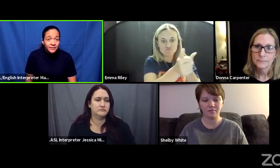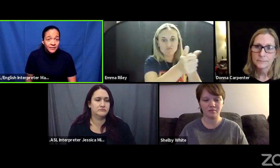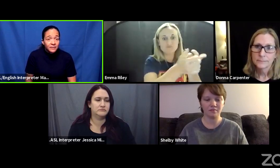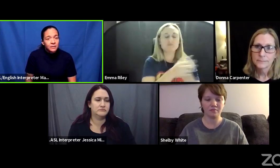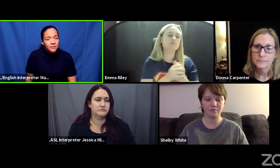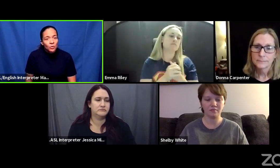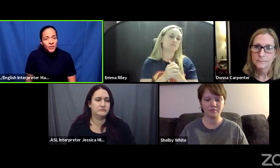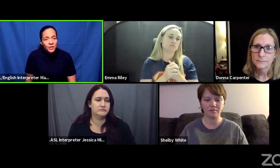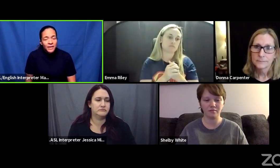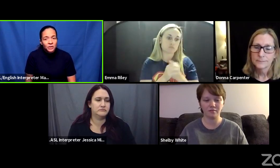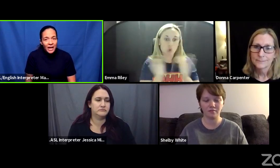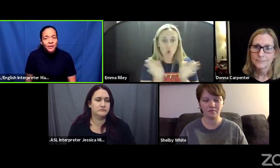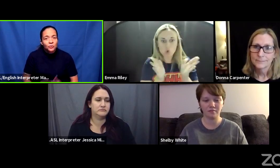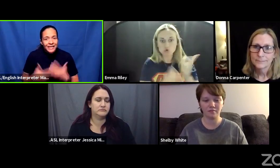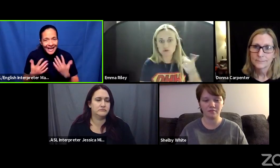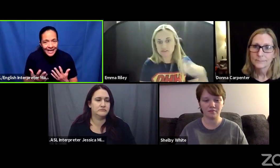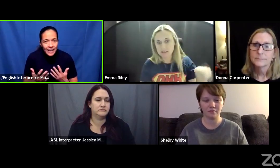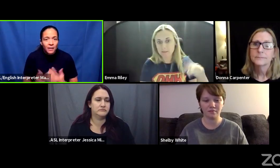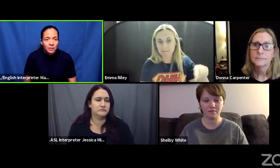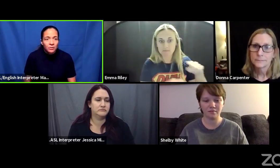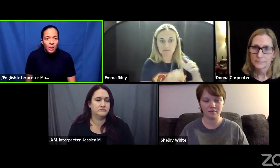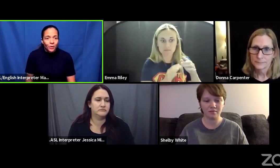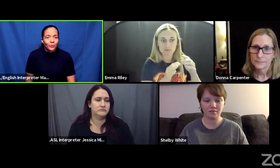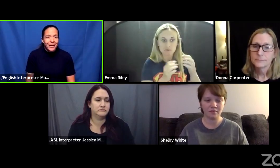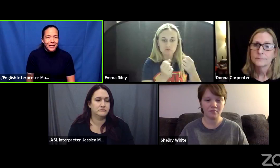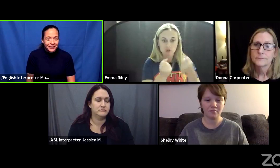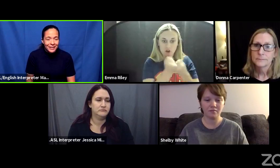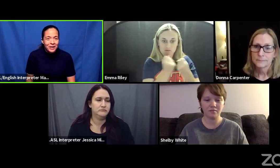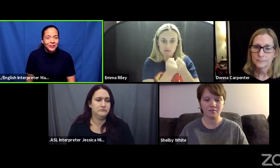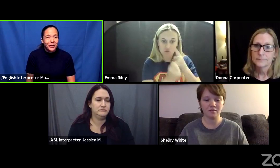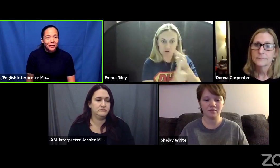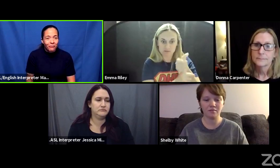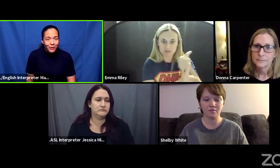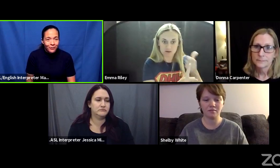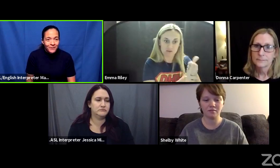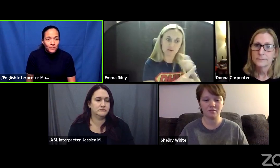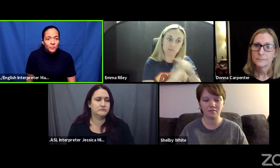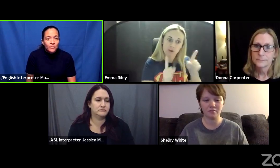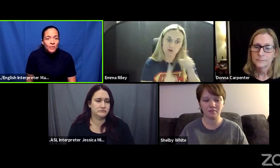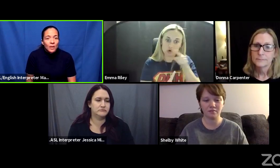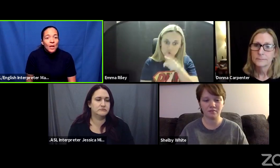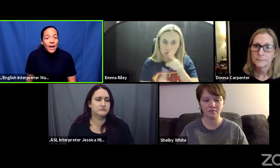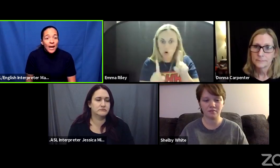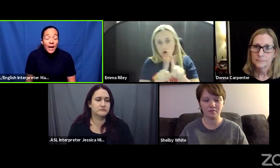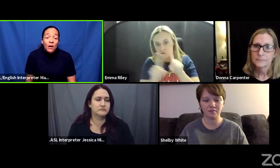and places so that child can learn and excel and grow.